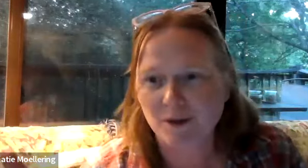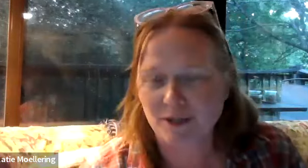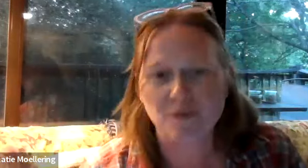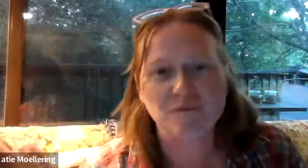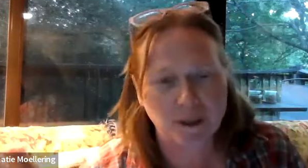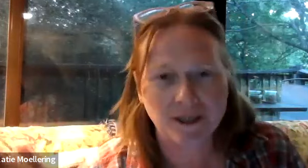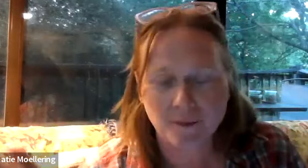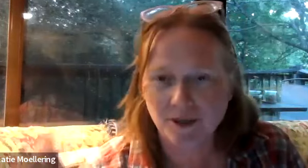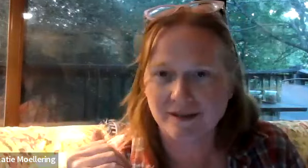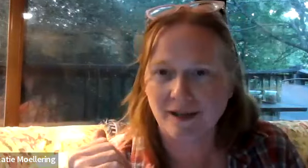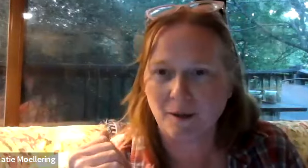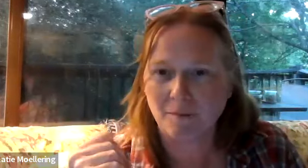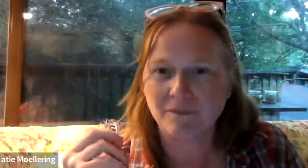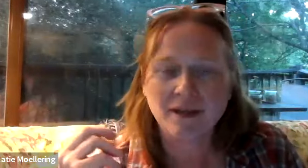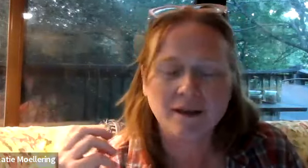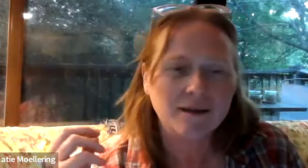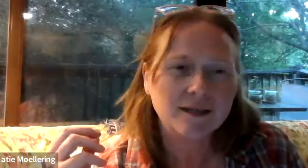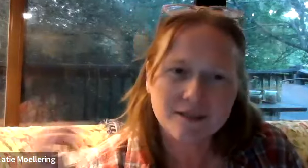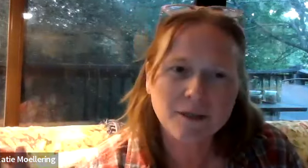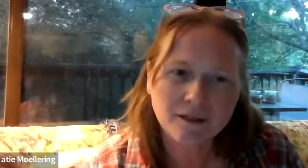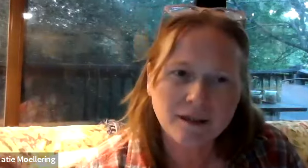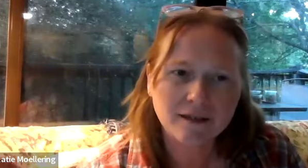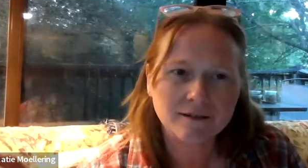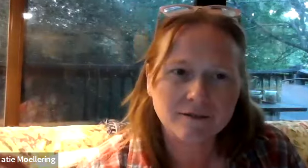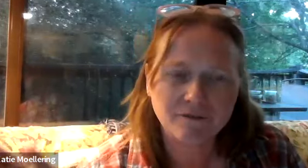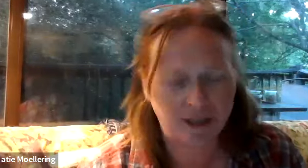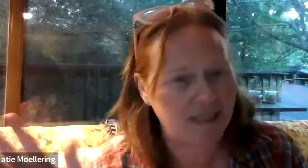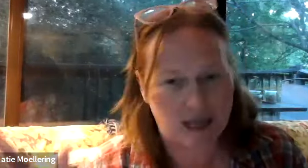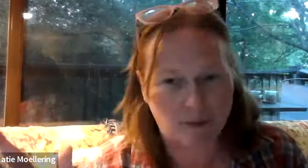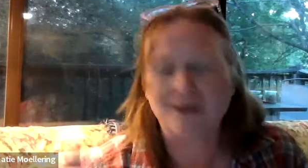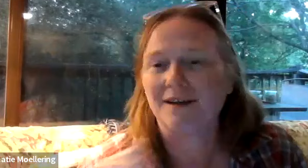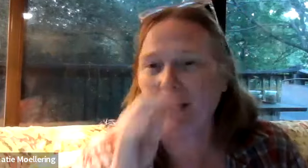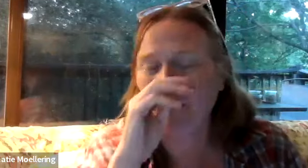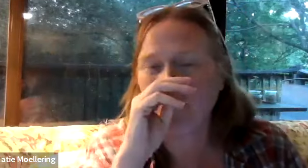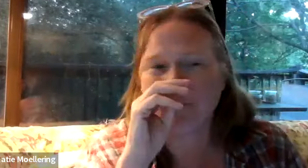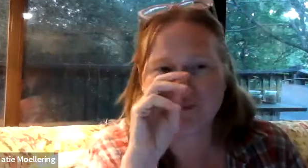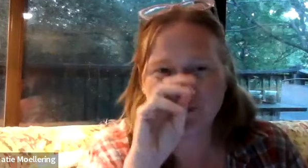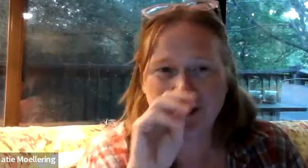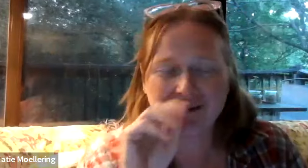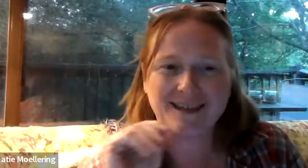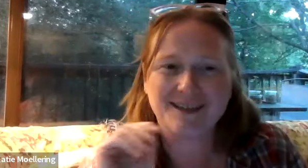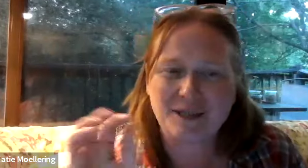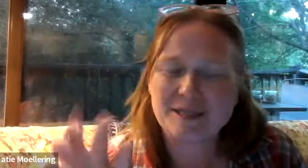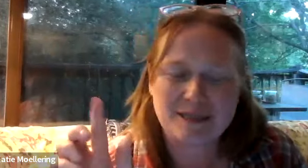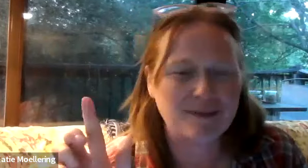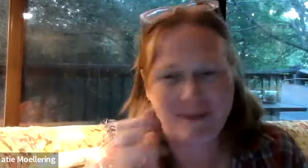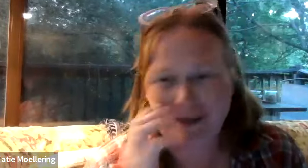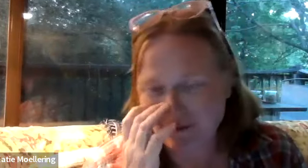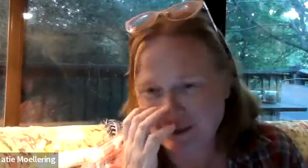also for putting up with it's been a like funny summer. Like I said in my email, we just